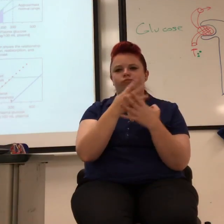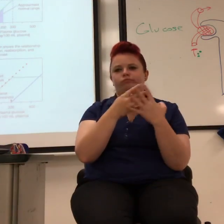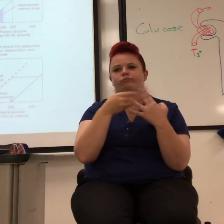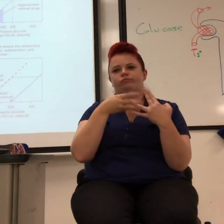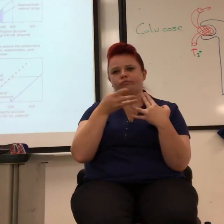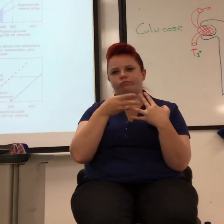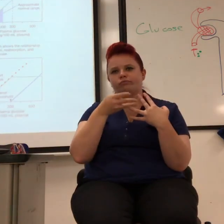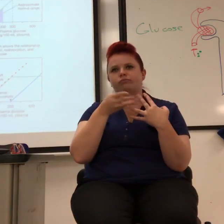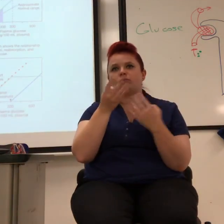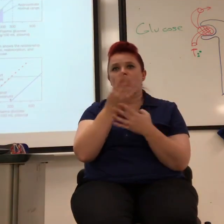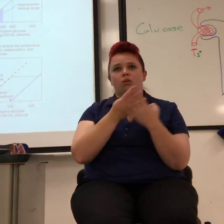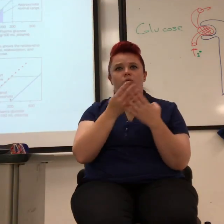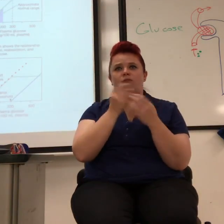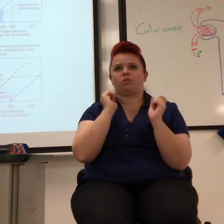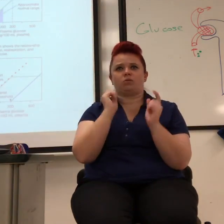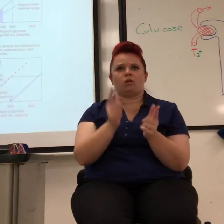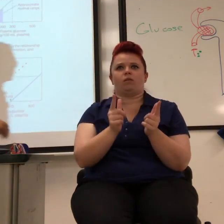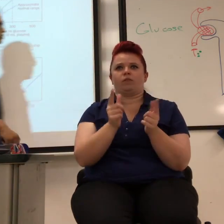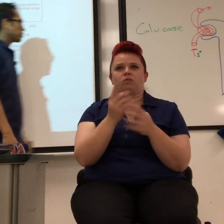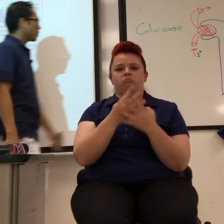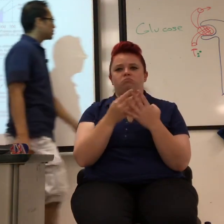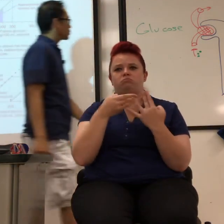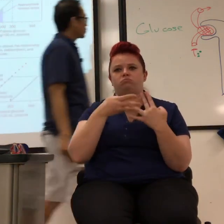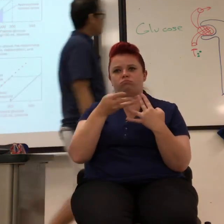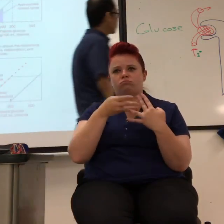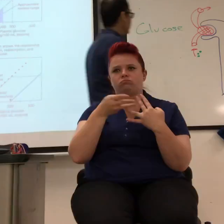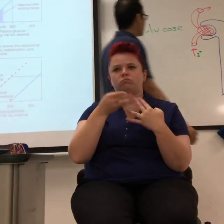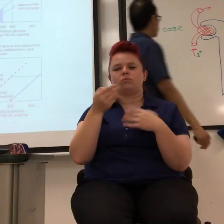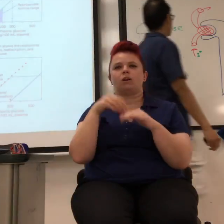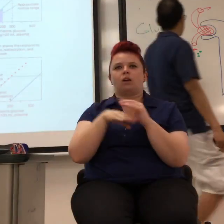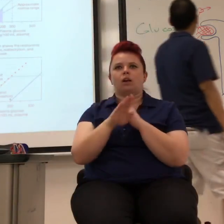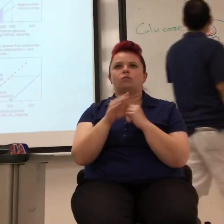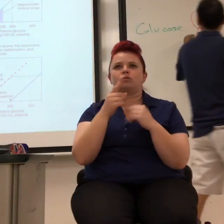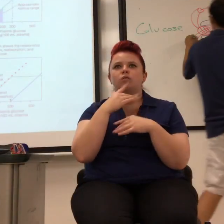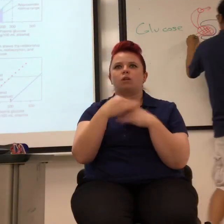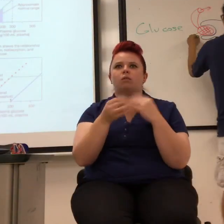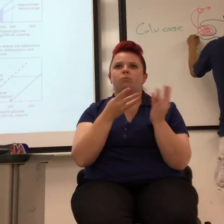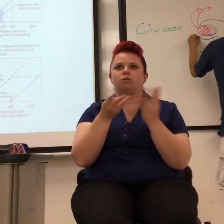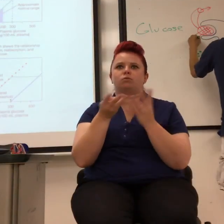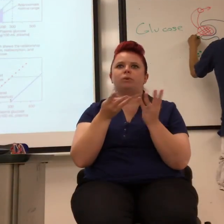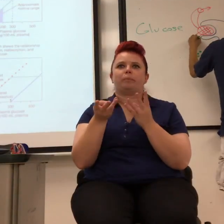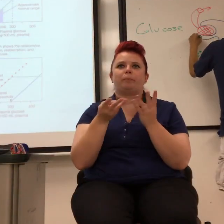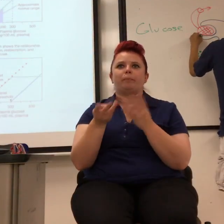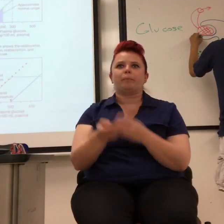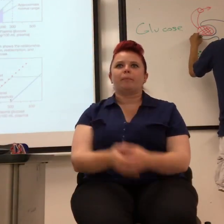you filter all of it. It enters the bloodstream.